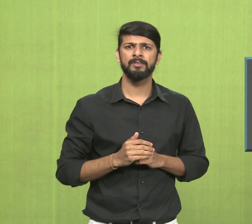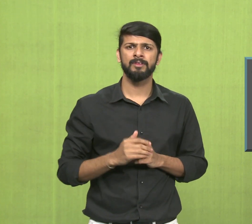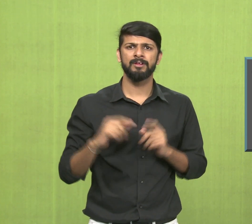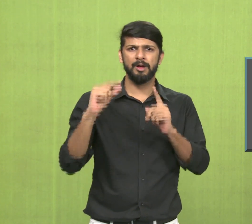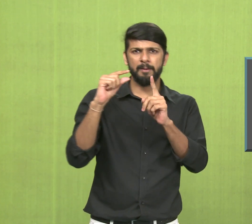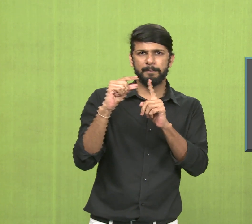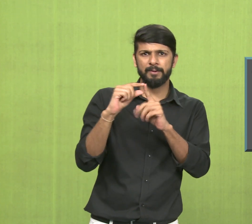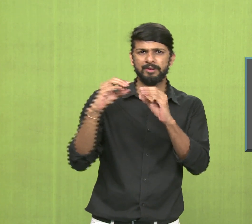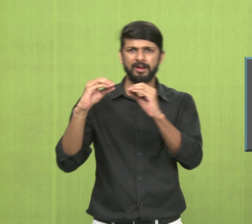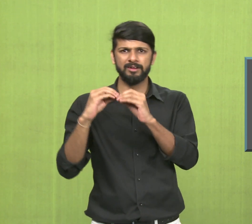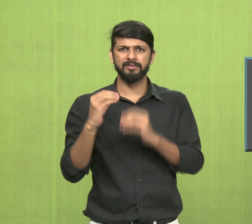Question number 2.